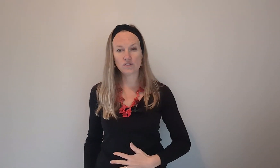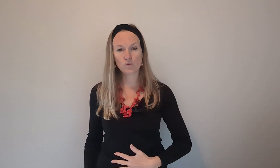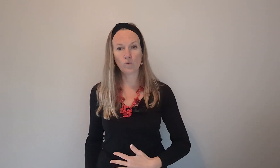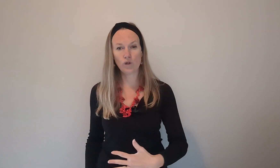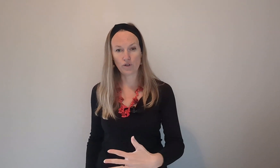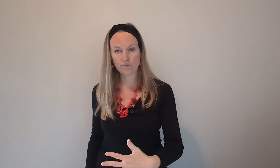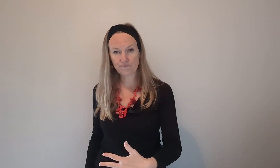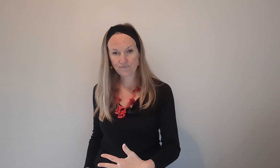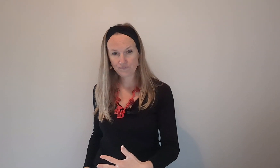virgin's womb.